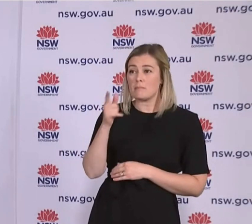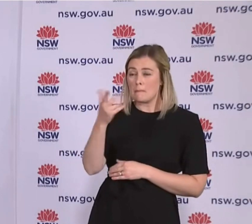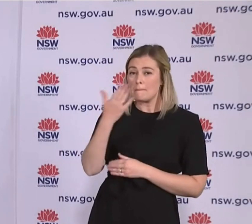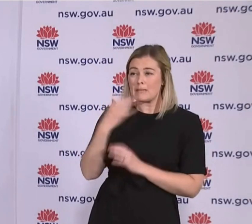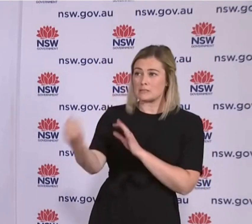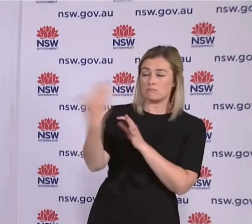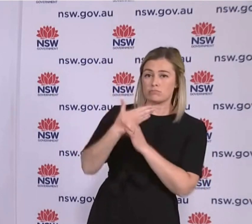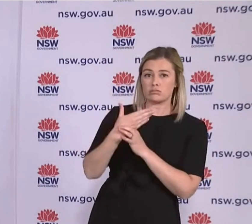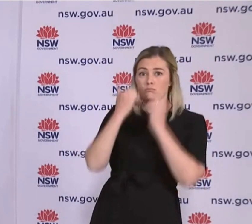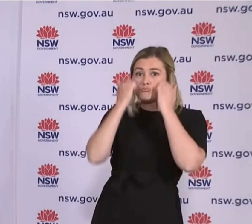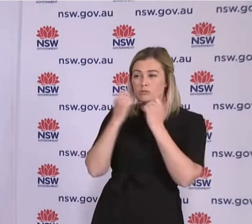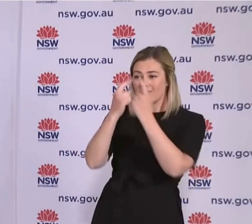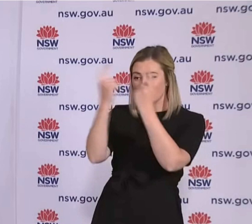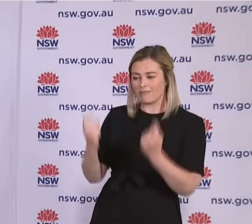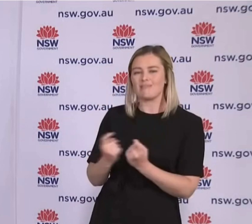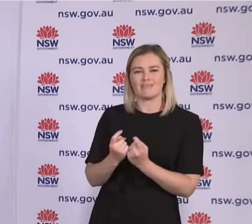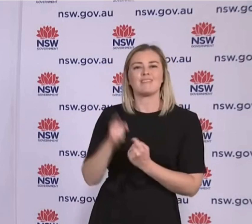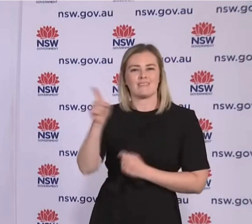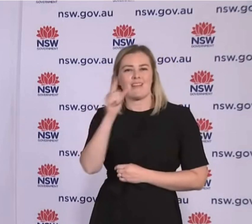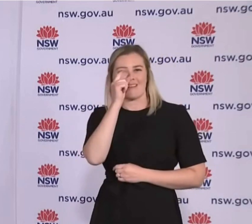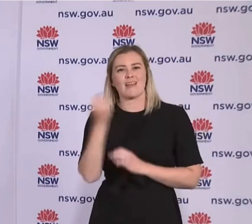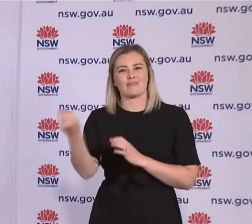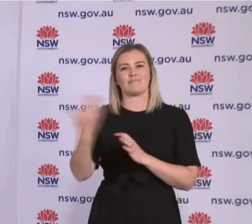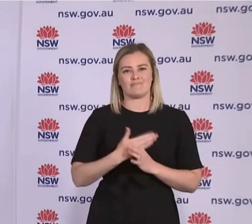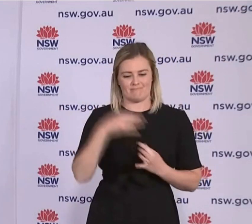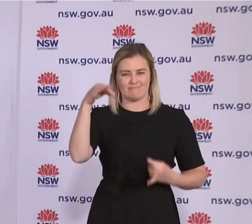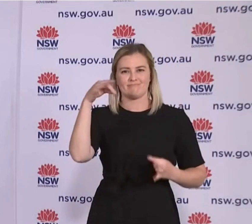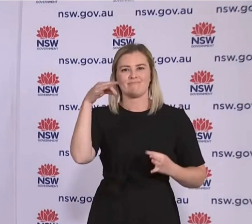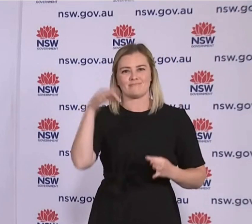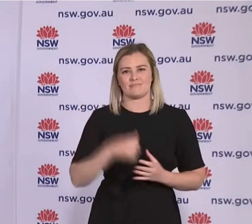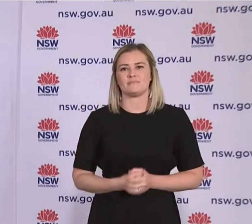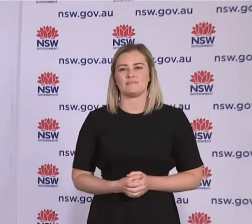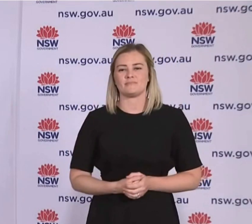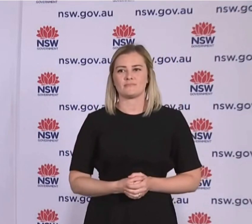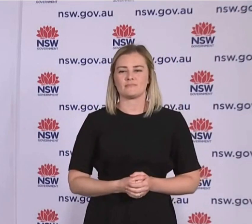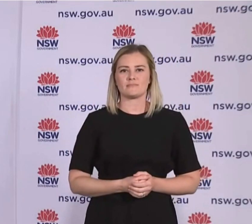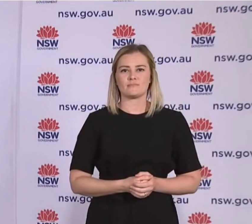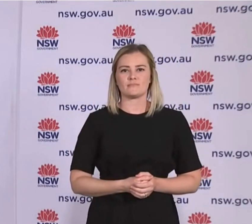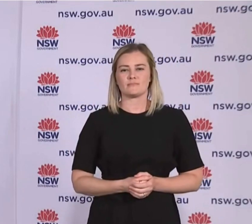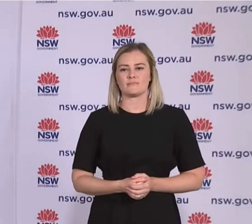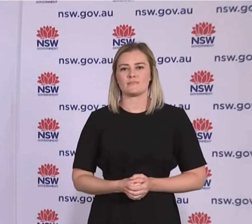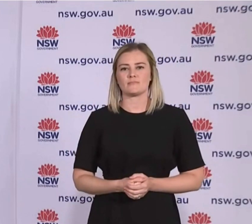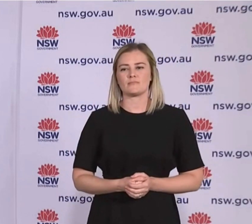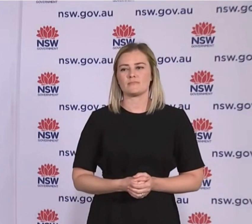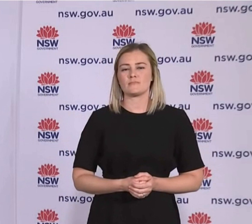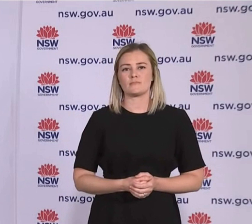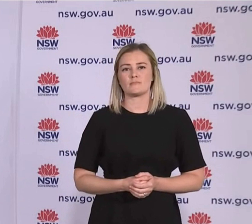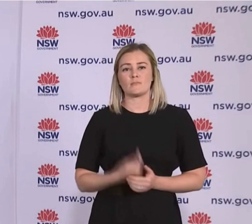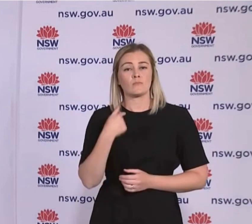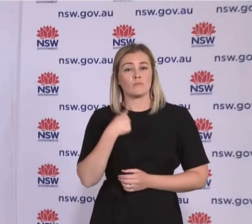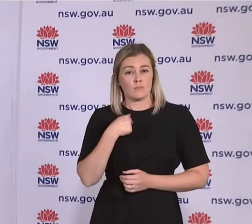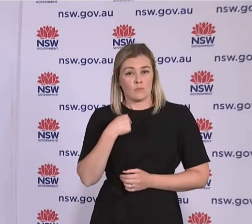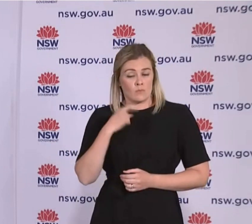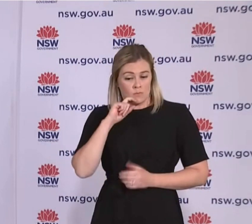you. So already that certificate is available. What we will be doing is integrating that